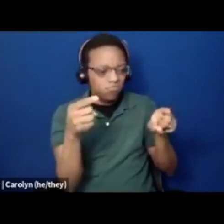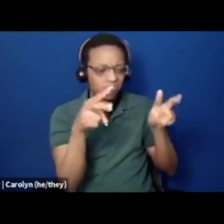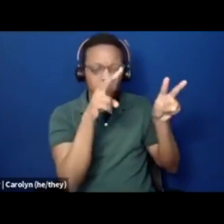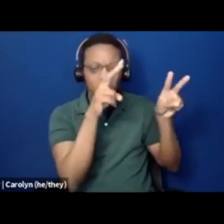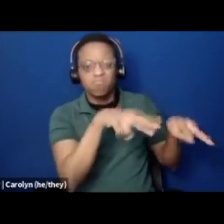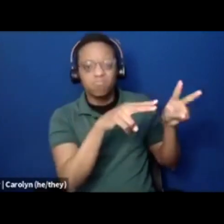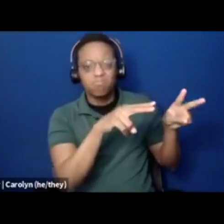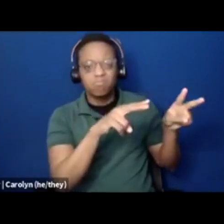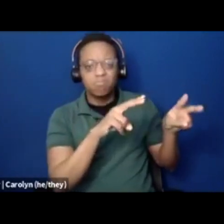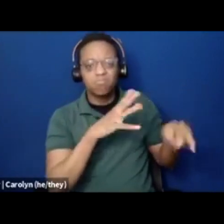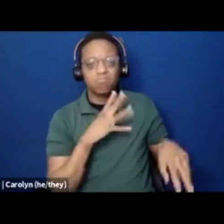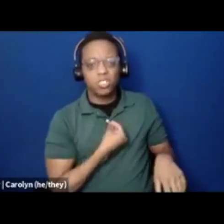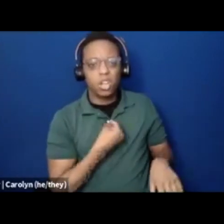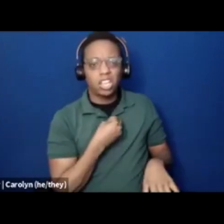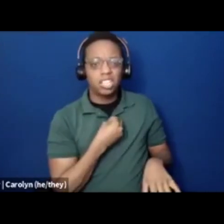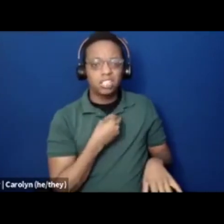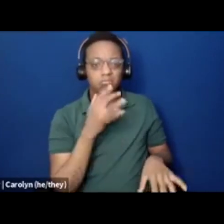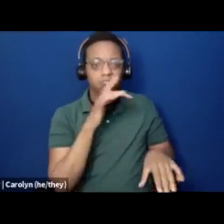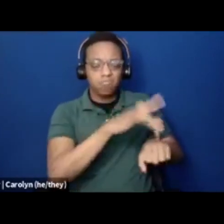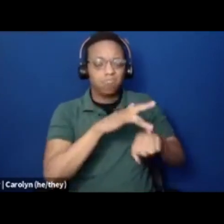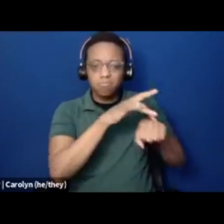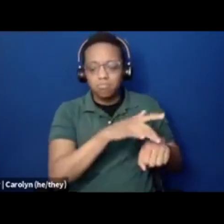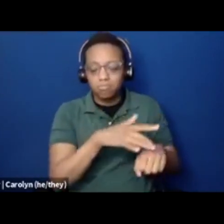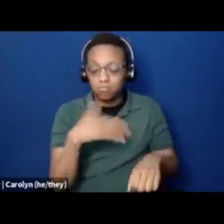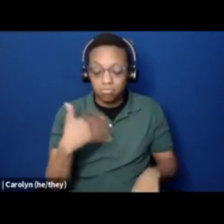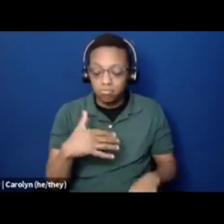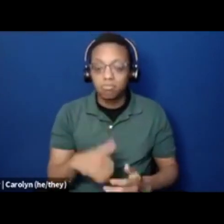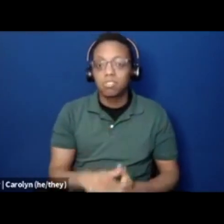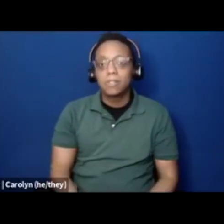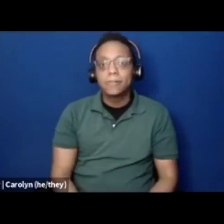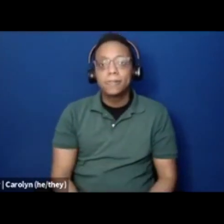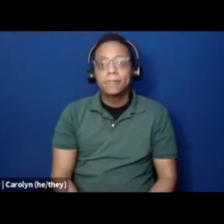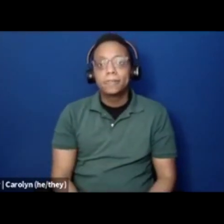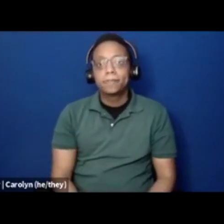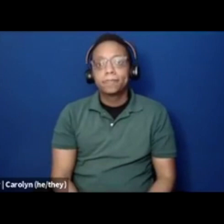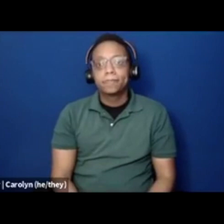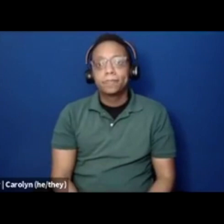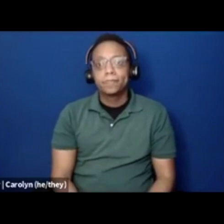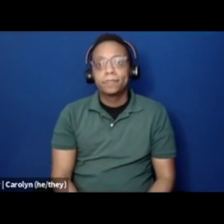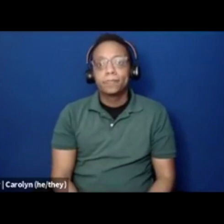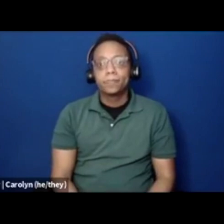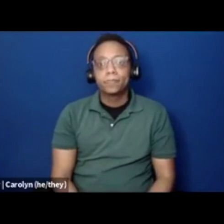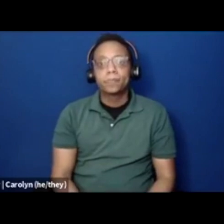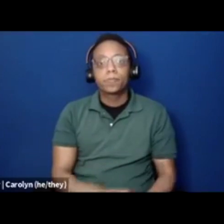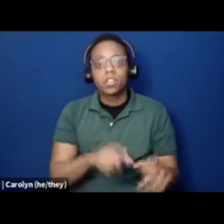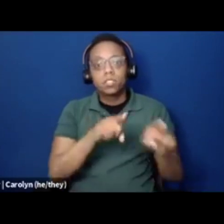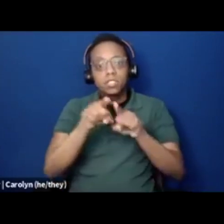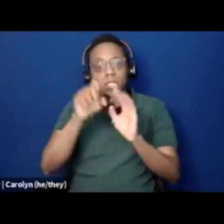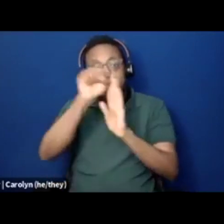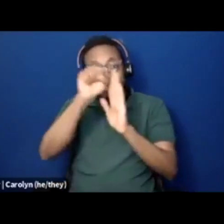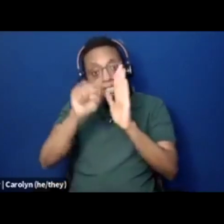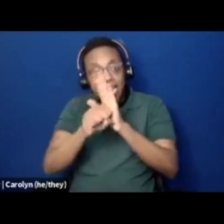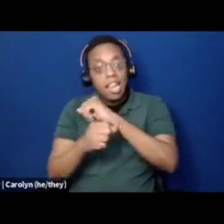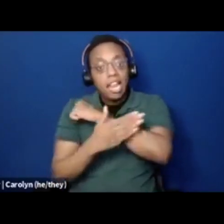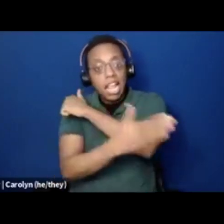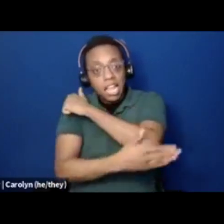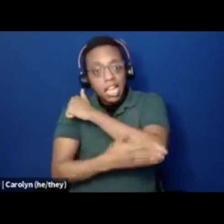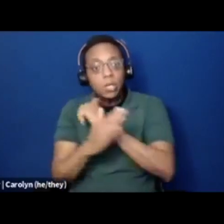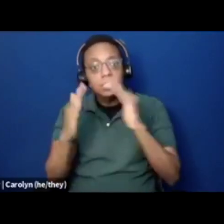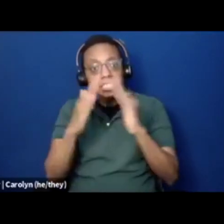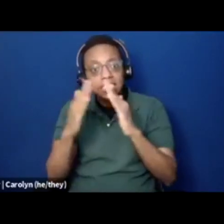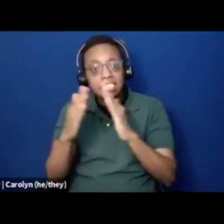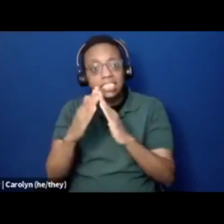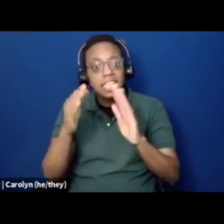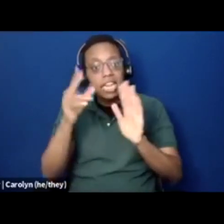also have to be looking at policies within our individual states, within our counties, our cities. We have to be paying attention